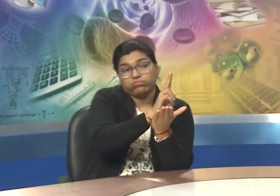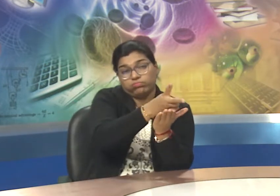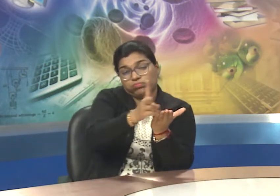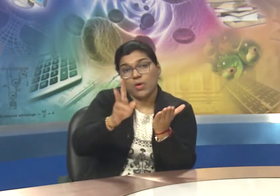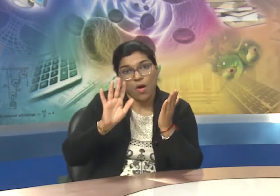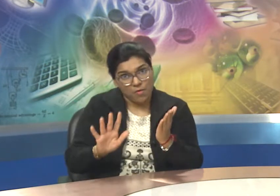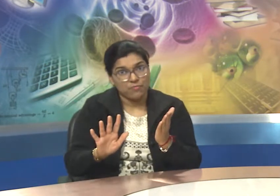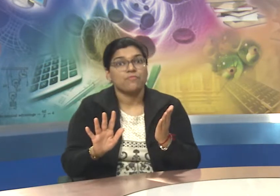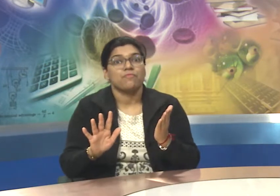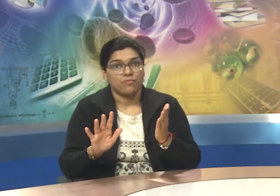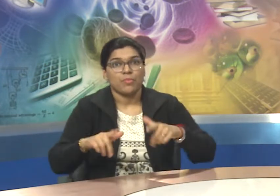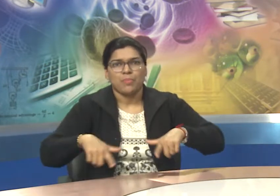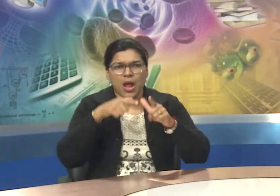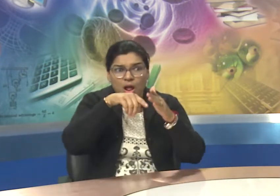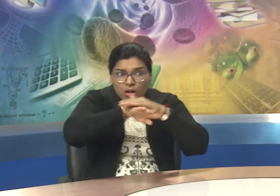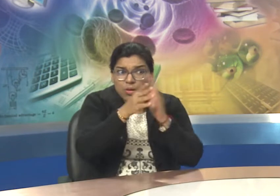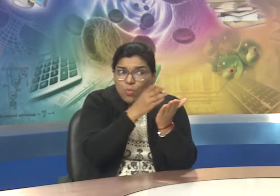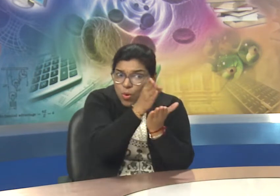The name banyan